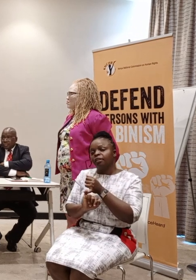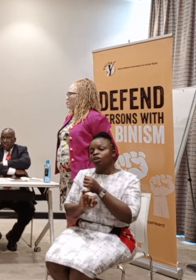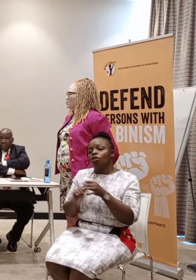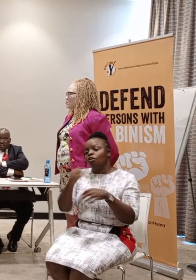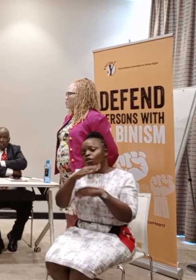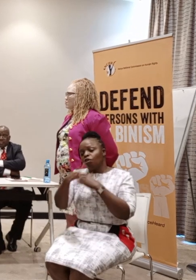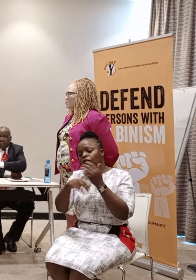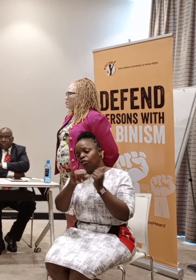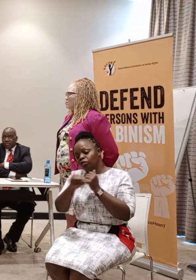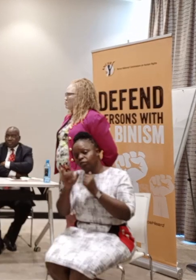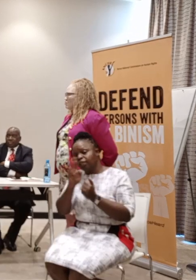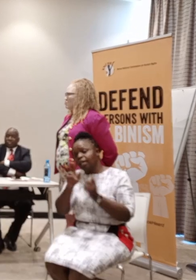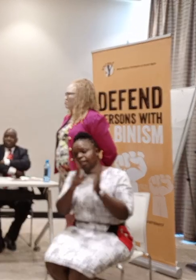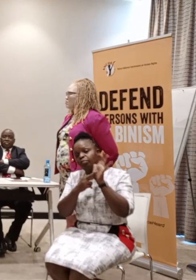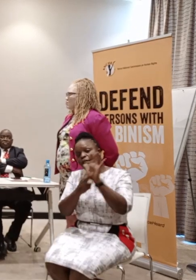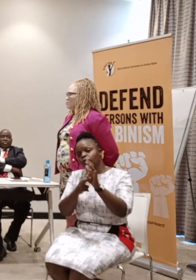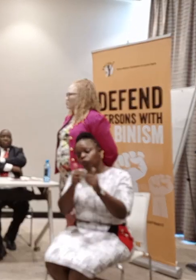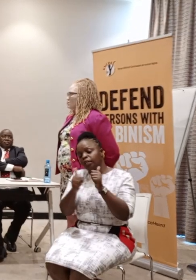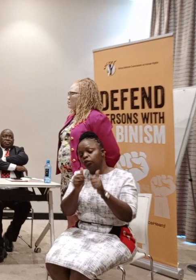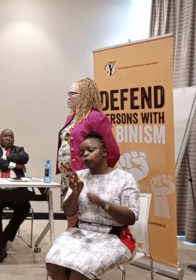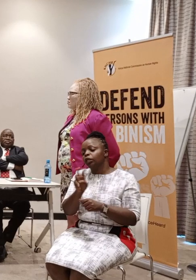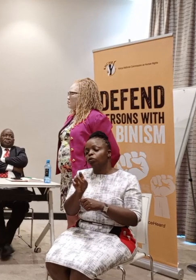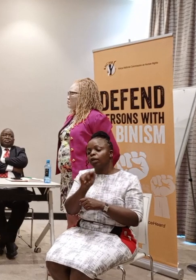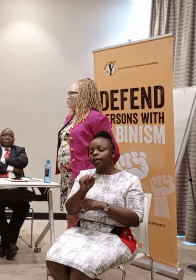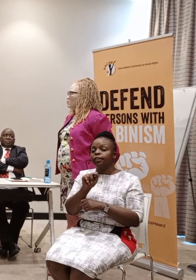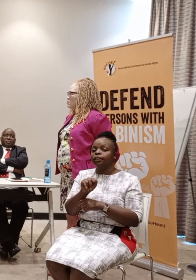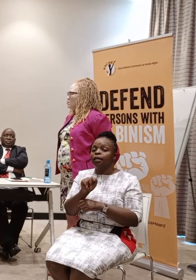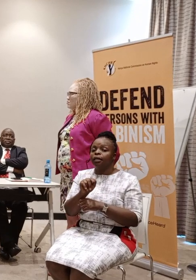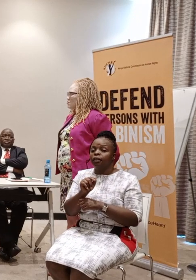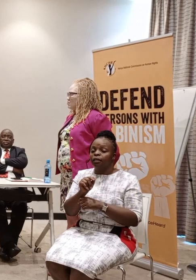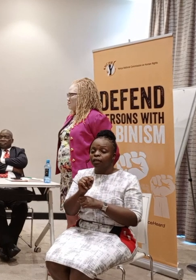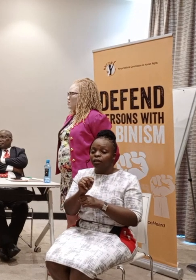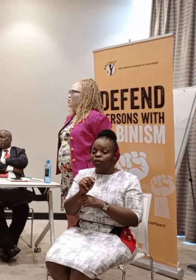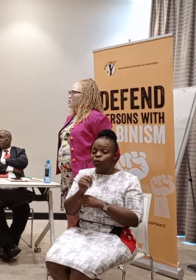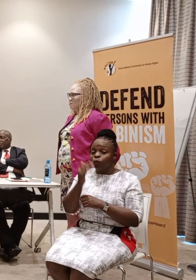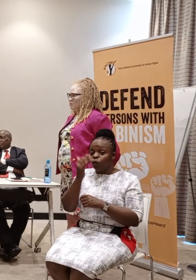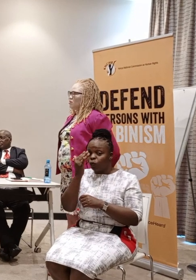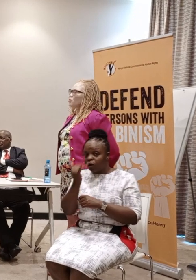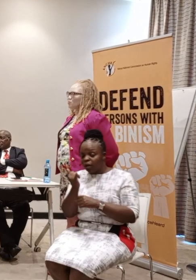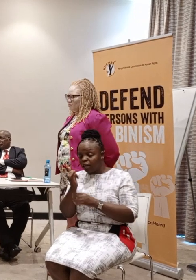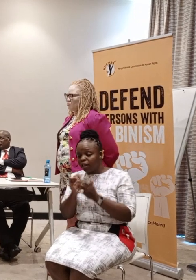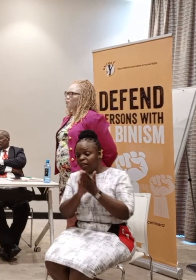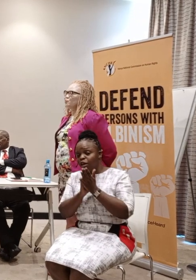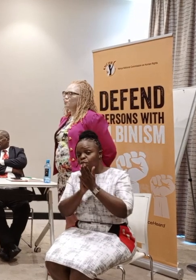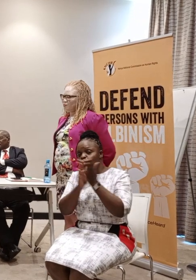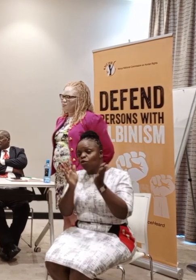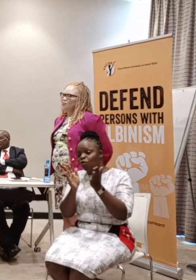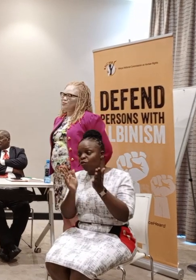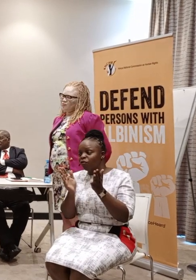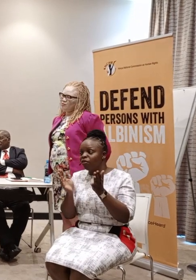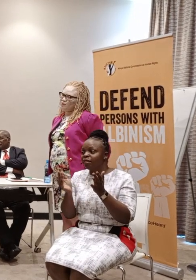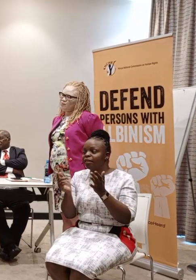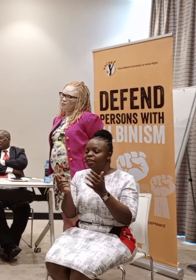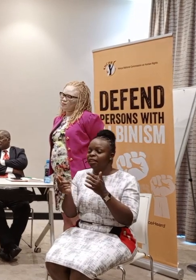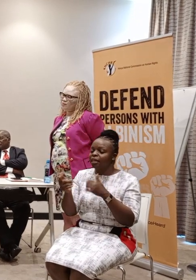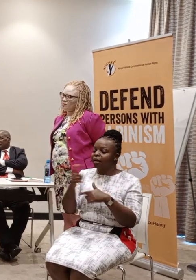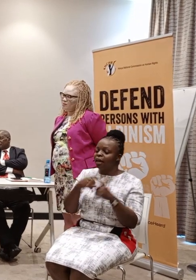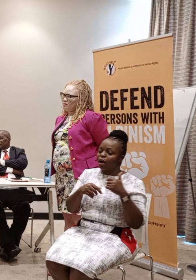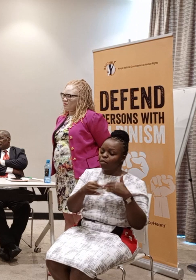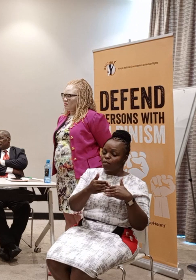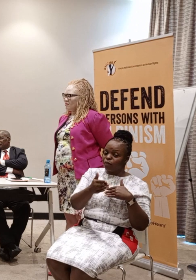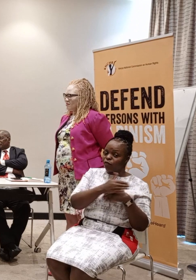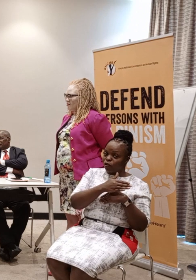a representation we are looking at here, because the more they are brought to the fore, the more we become human. So that Mama,